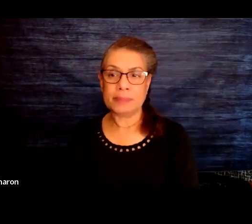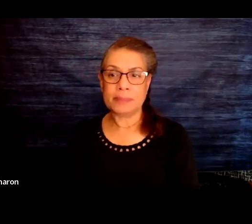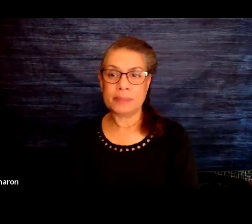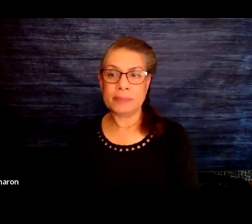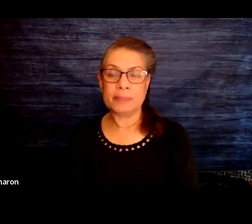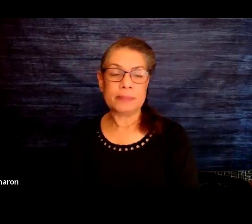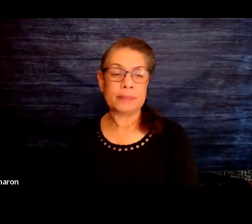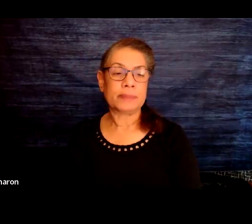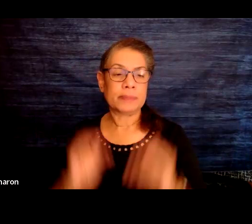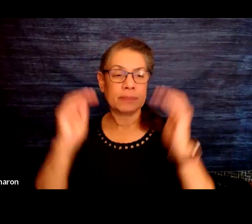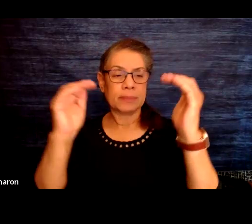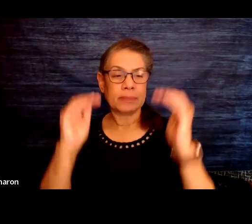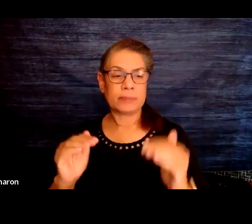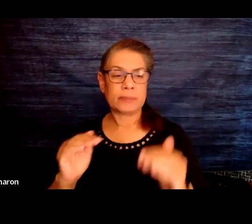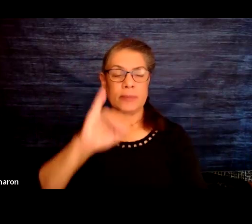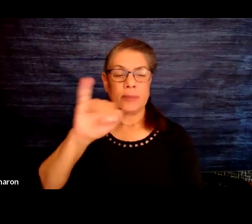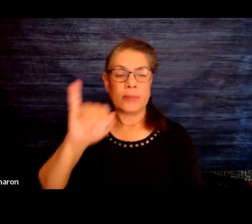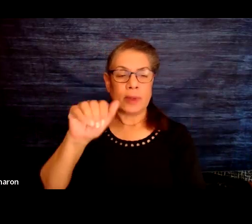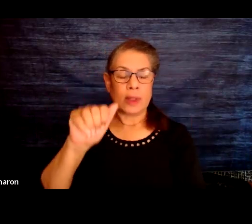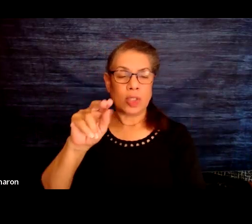Next speaker is Jane Icord.